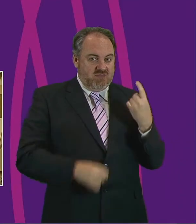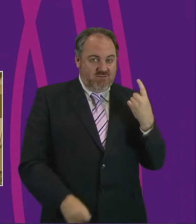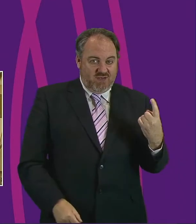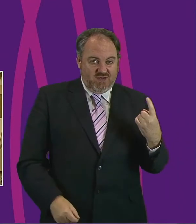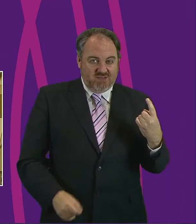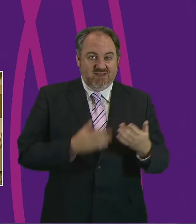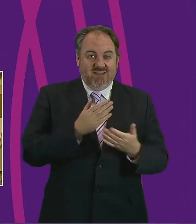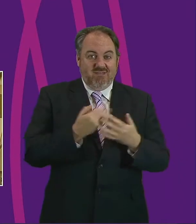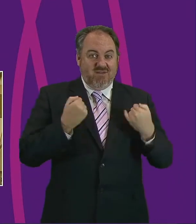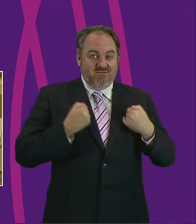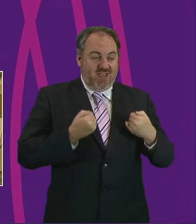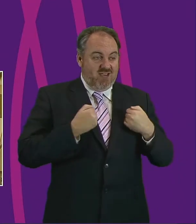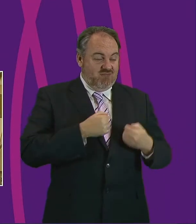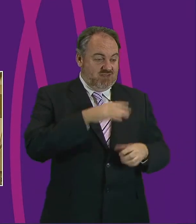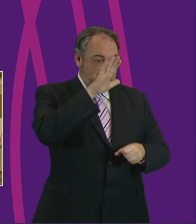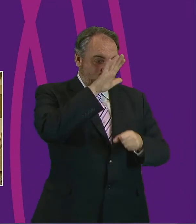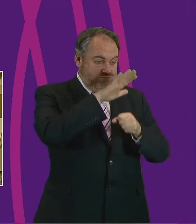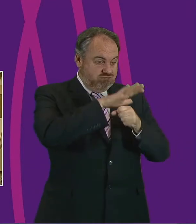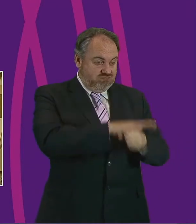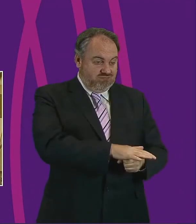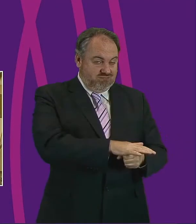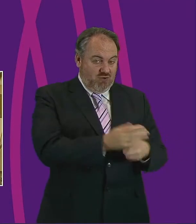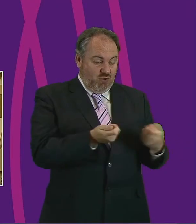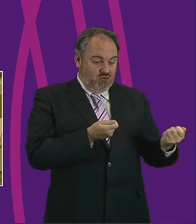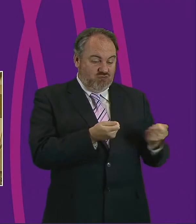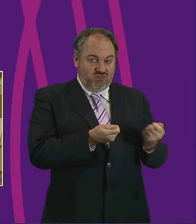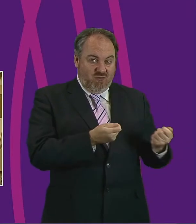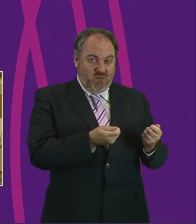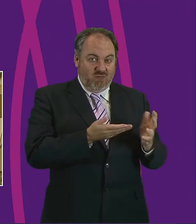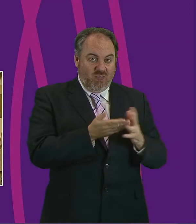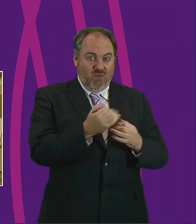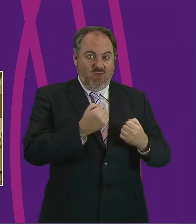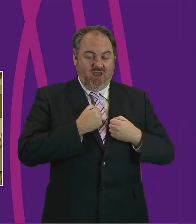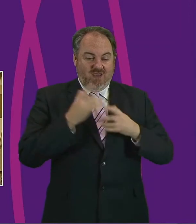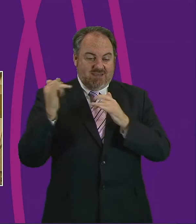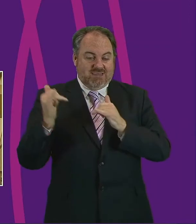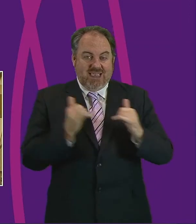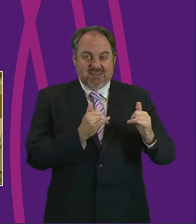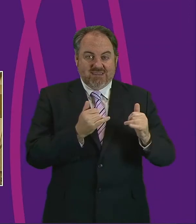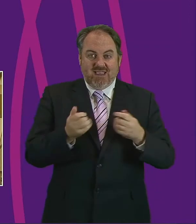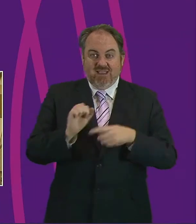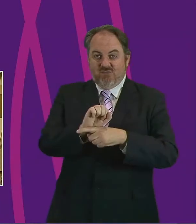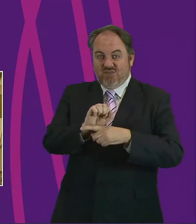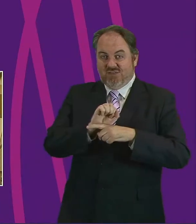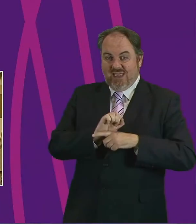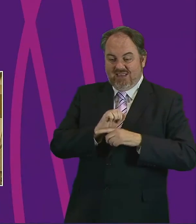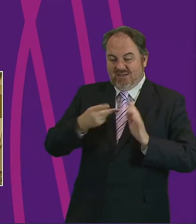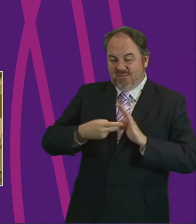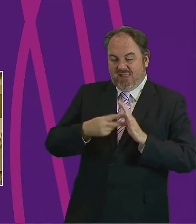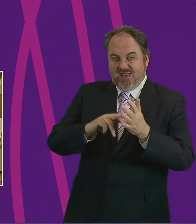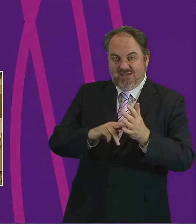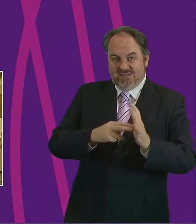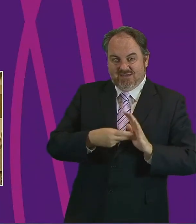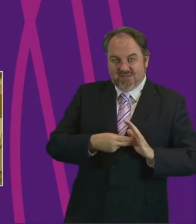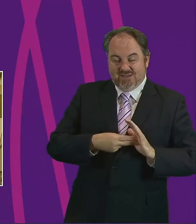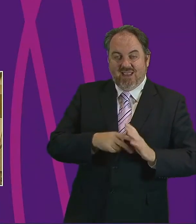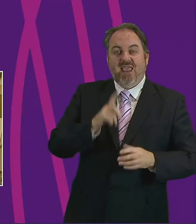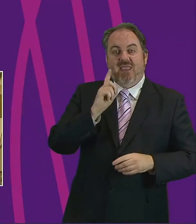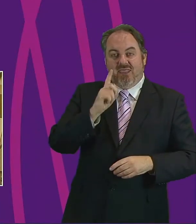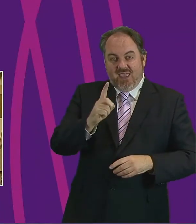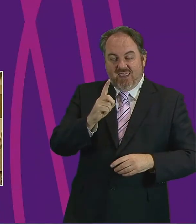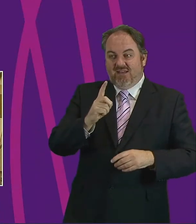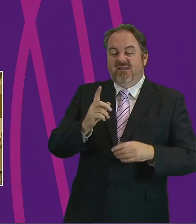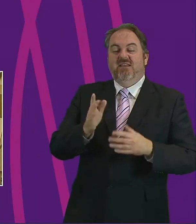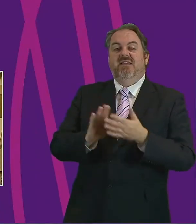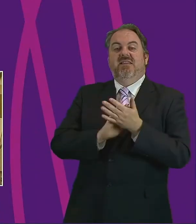to the point that we can keep it suppressed through test and protect, and hopefully get agreements to deal with the potential of